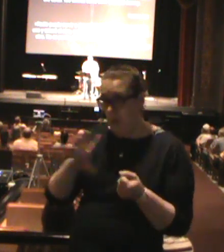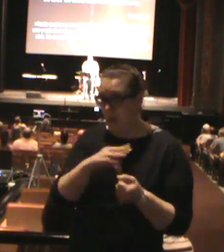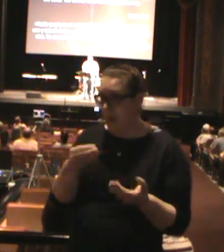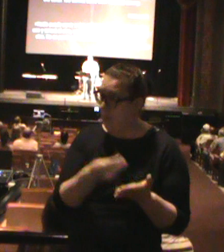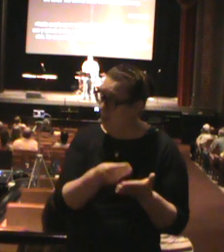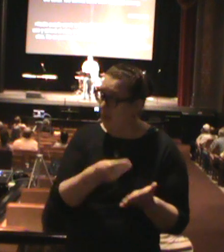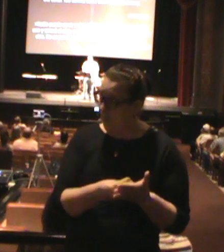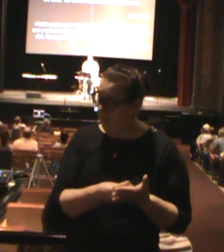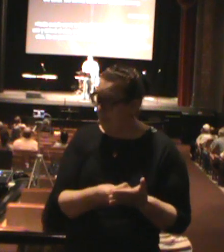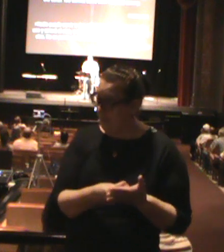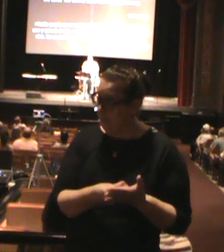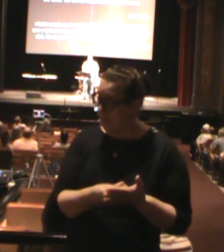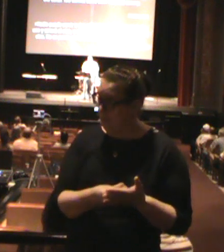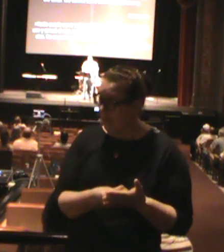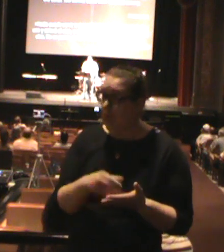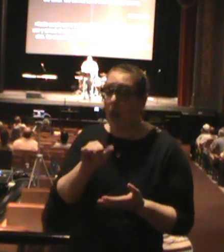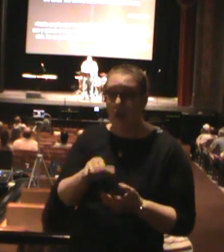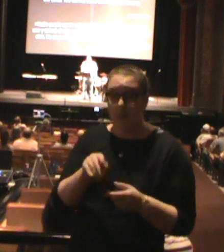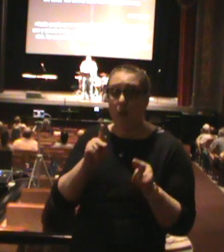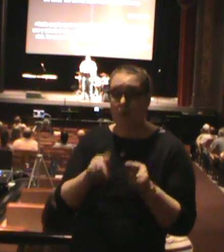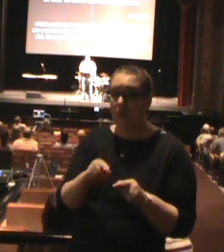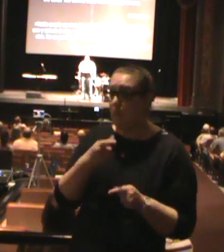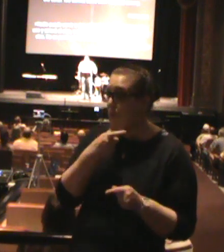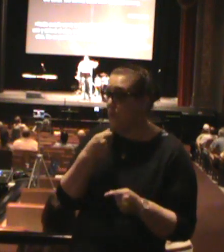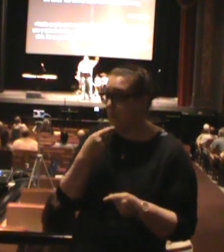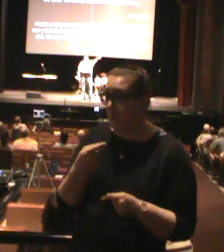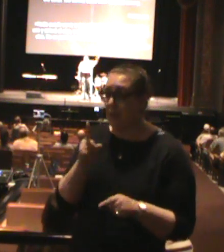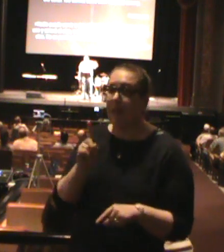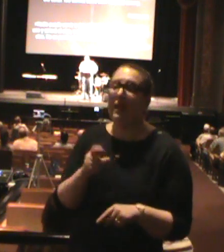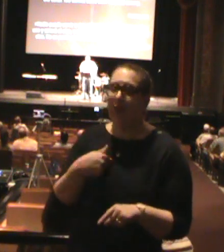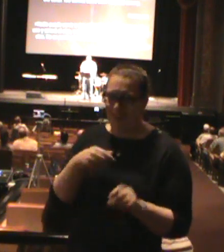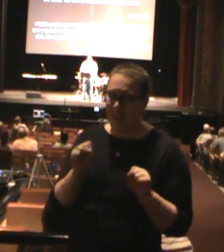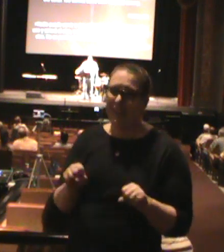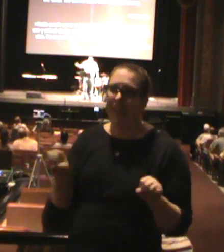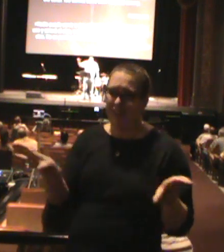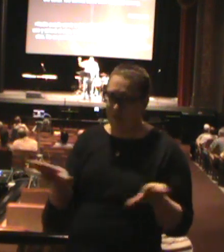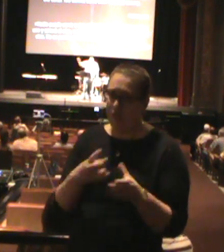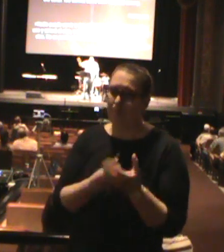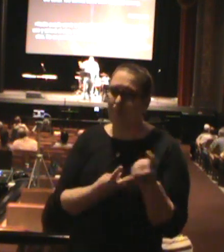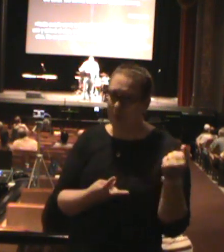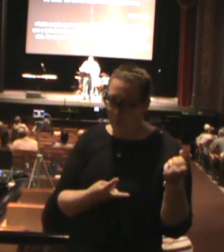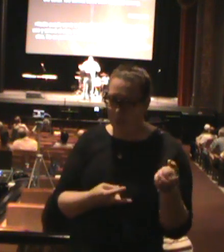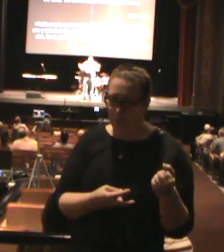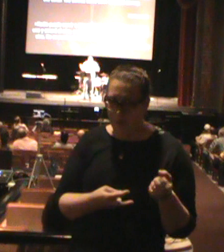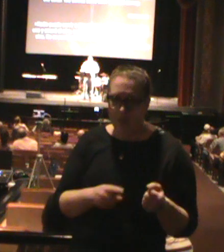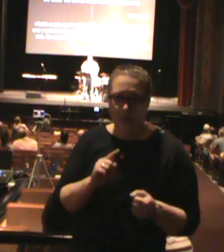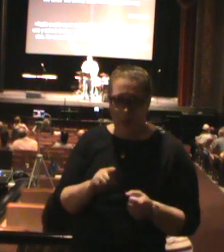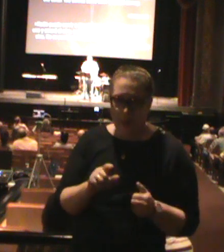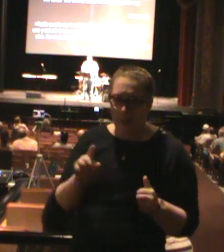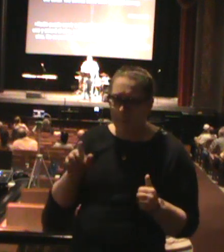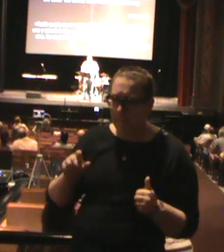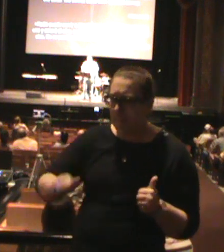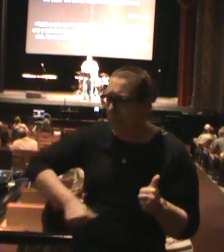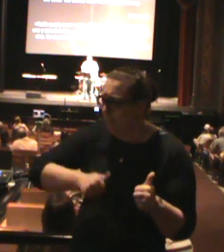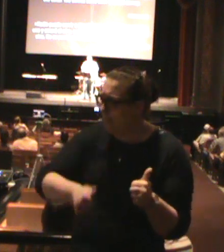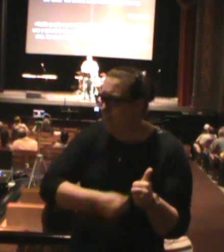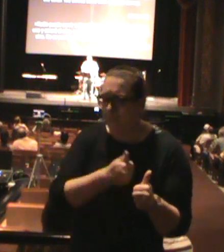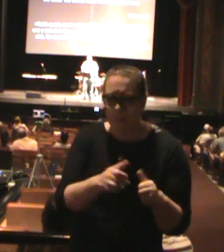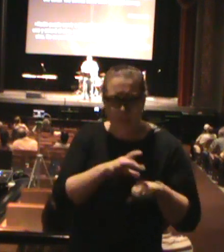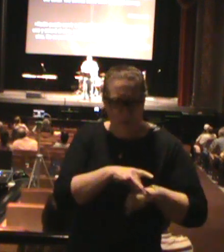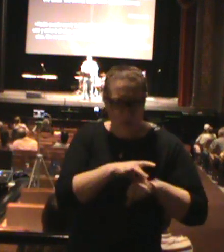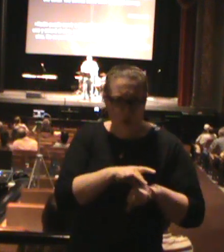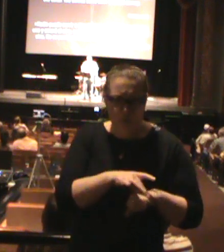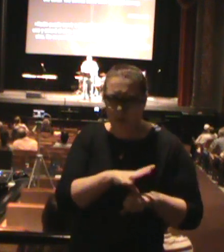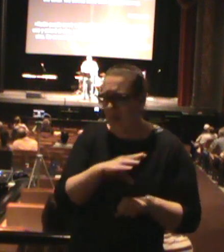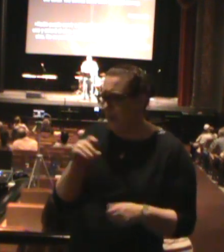both. I can do both. You can go after earthly treasures and spiritual ones at the same time. From